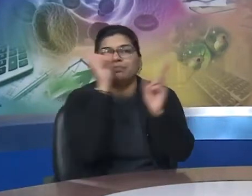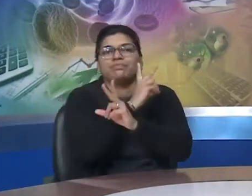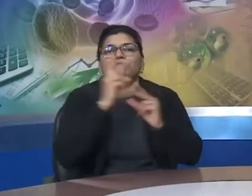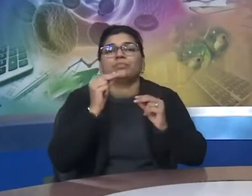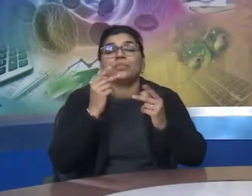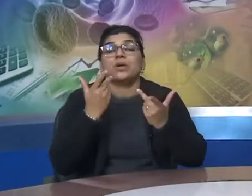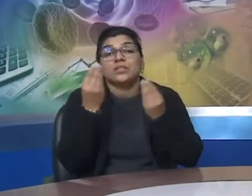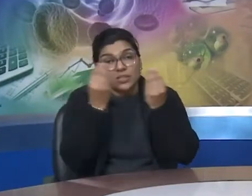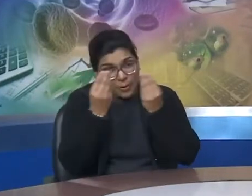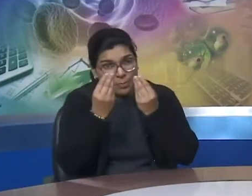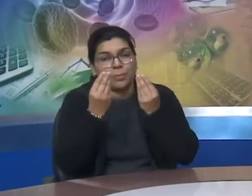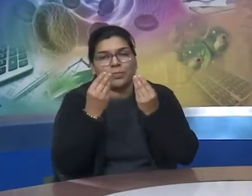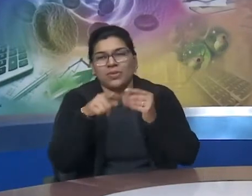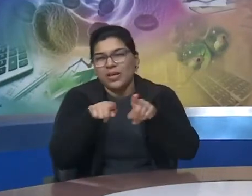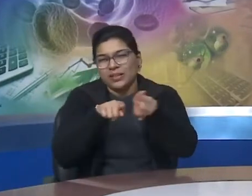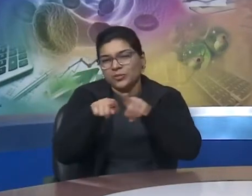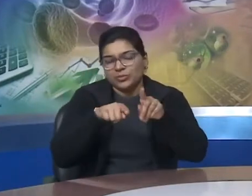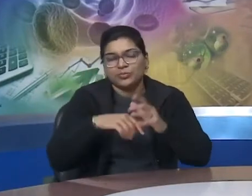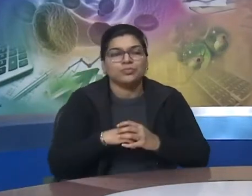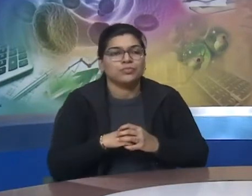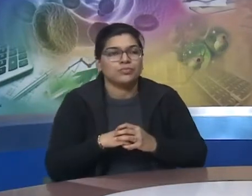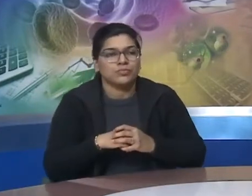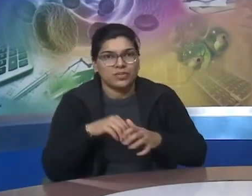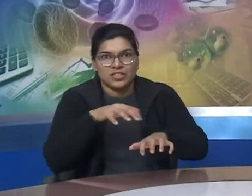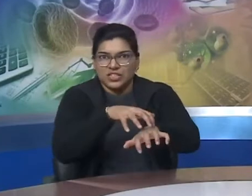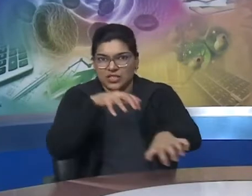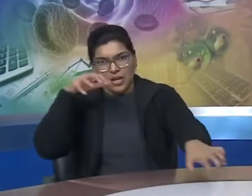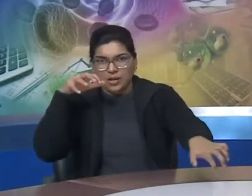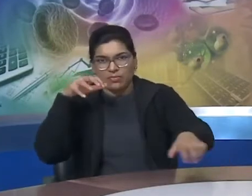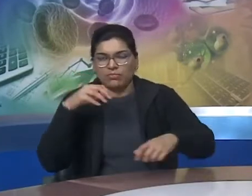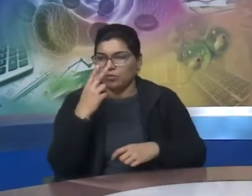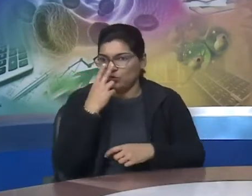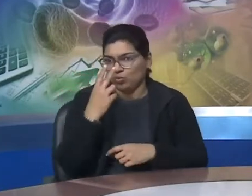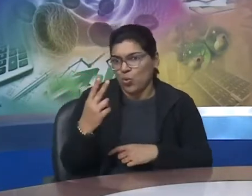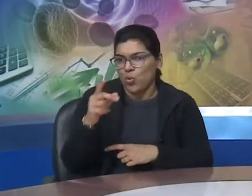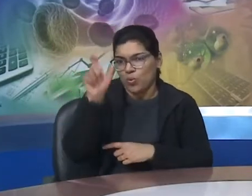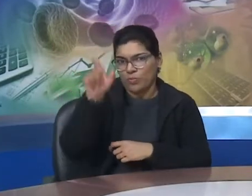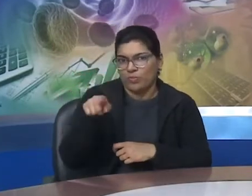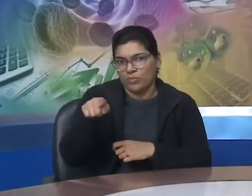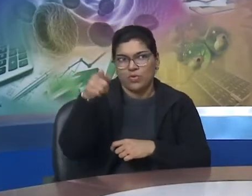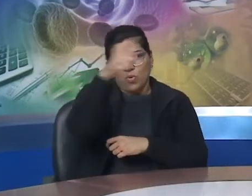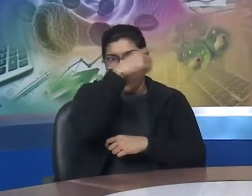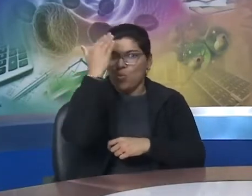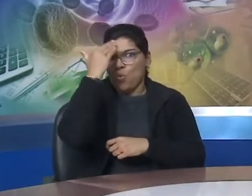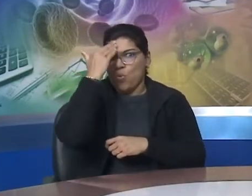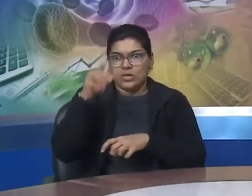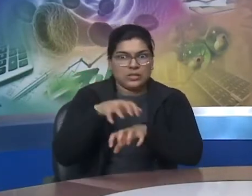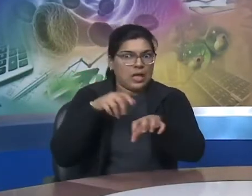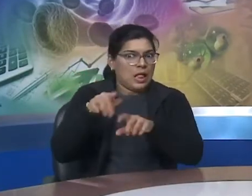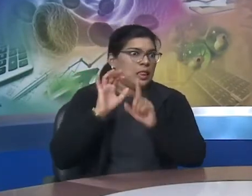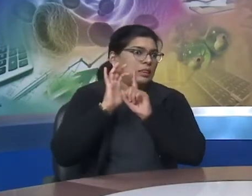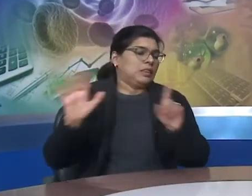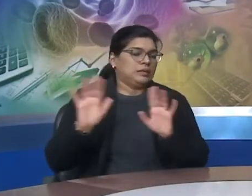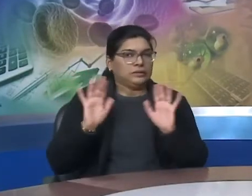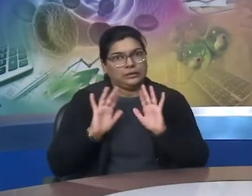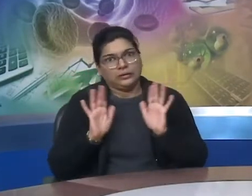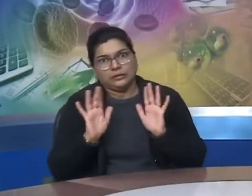because we analyze a situation according to